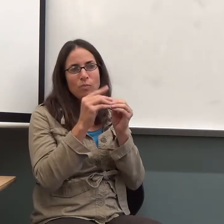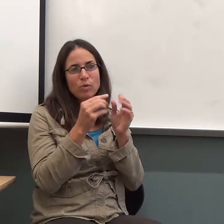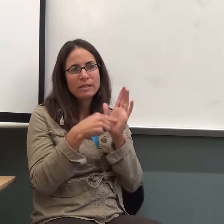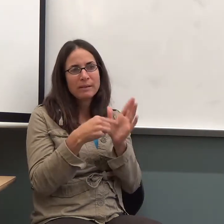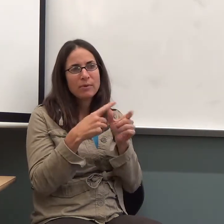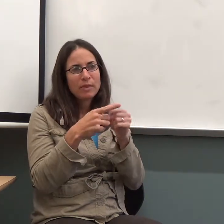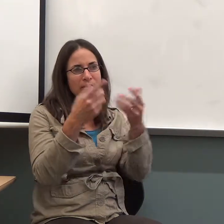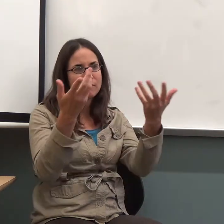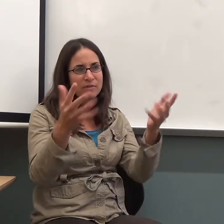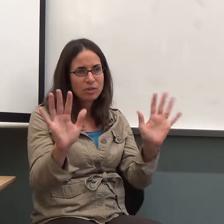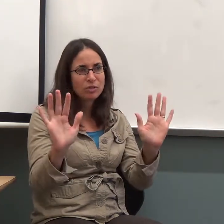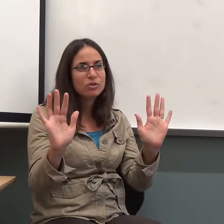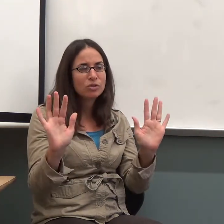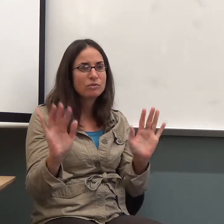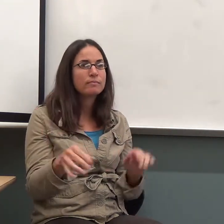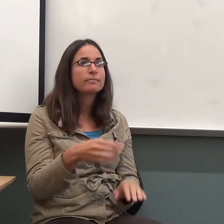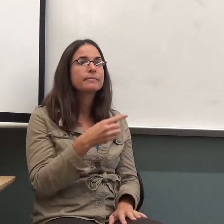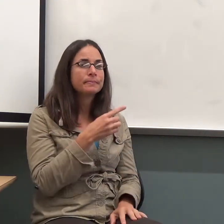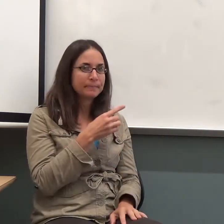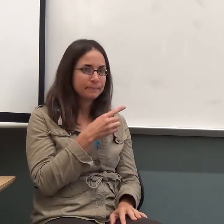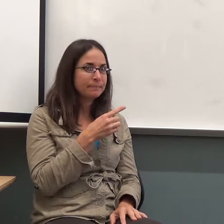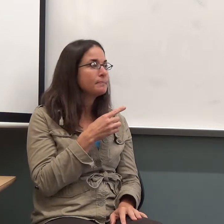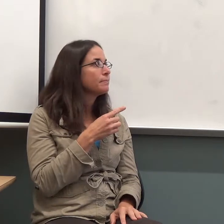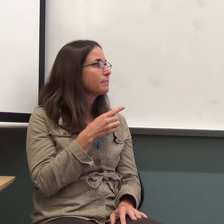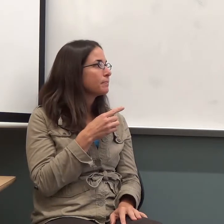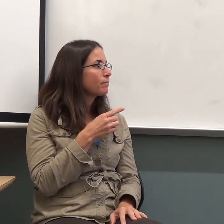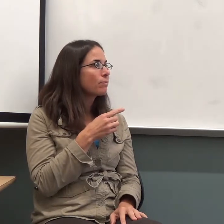So this individual, I think, may have struggled with the assignment because